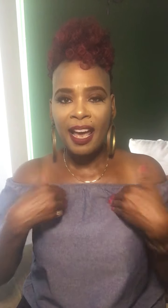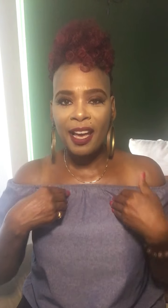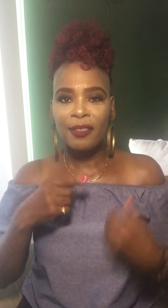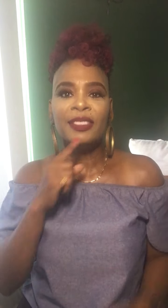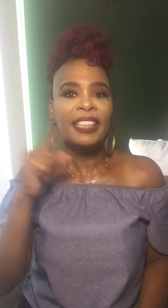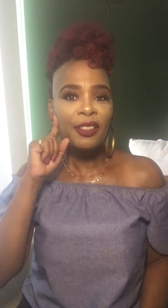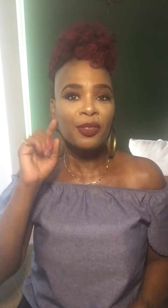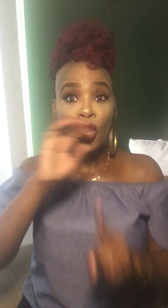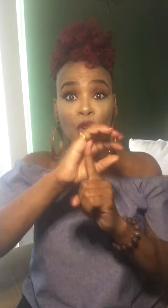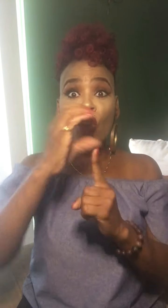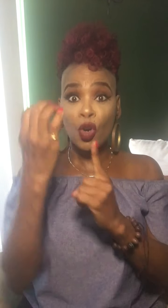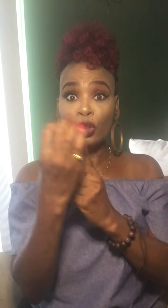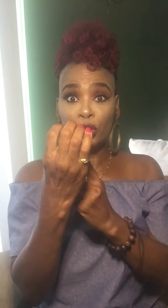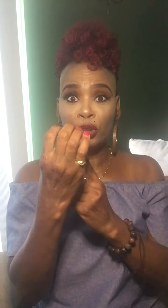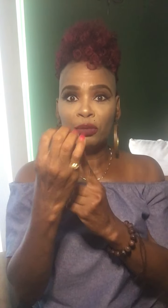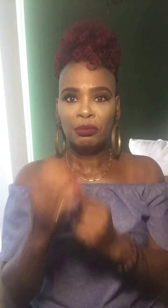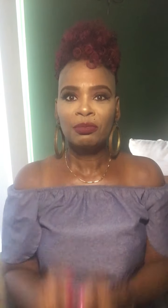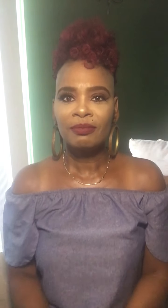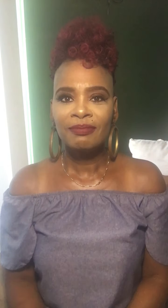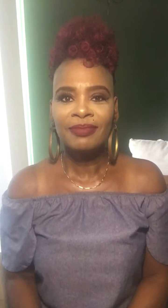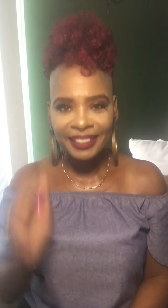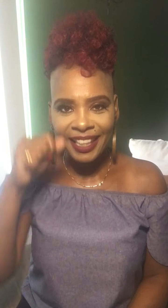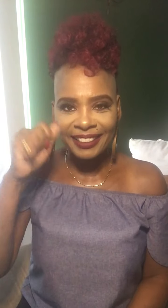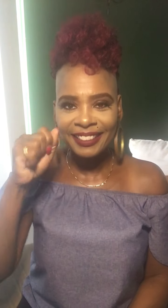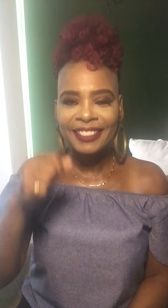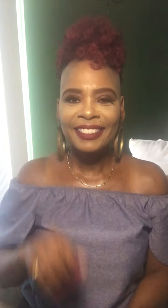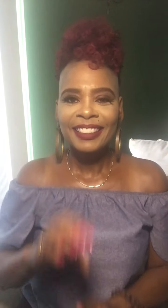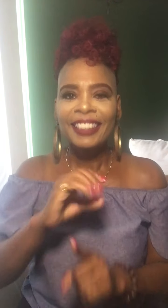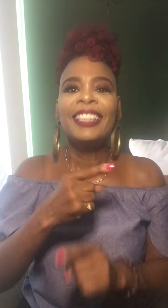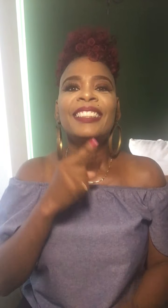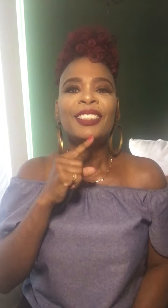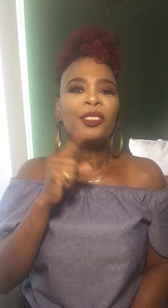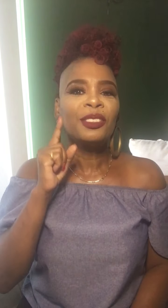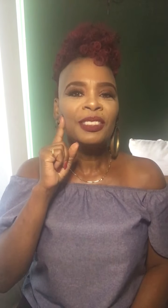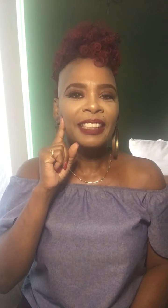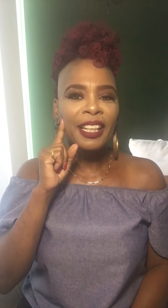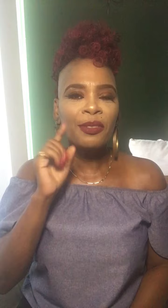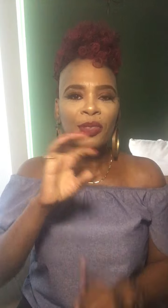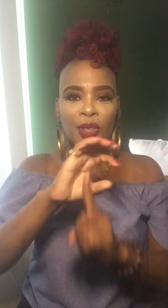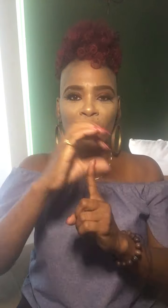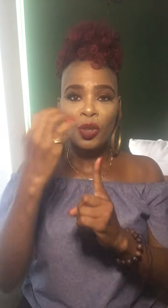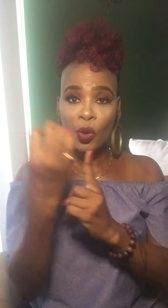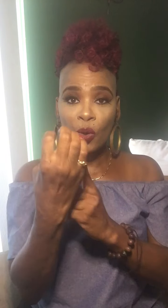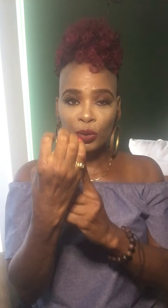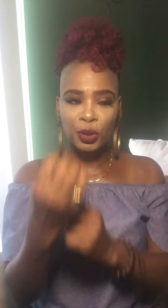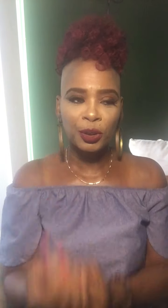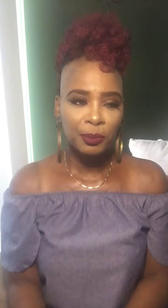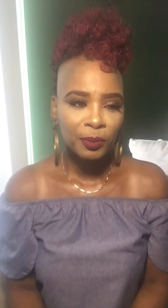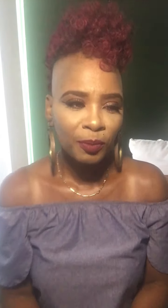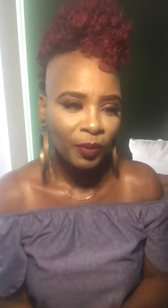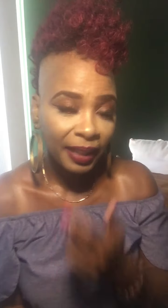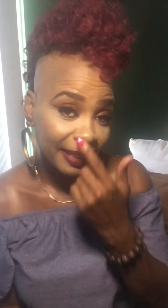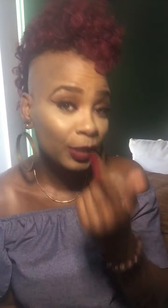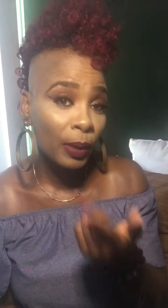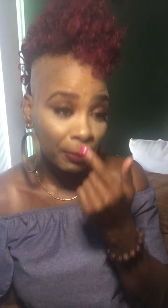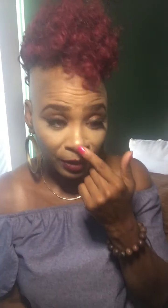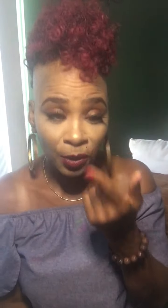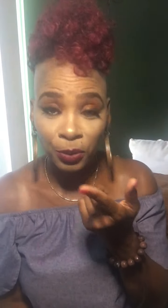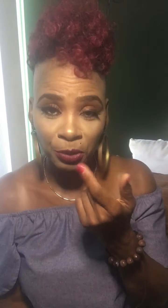have deaf culture. Yes. So deaf culture. Okay, that's why I put the culture in